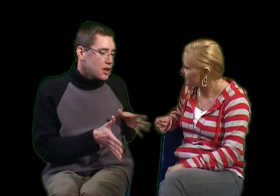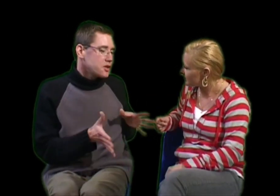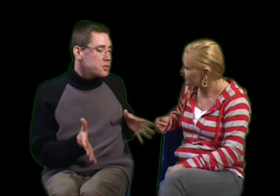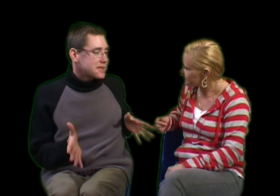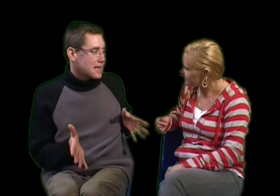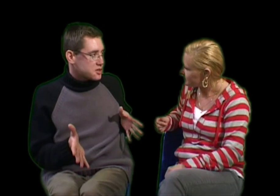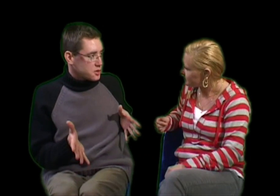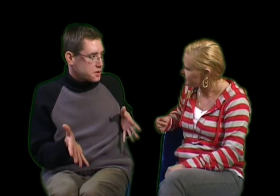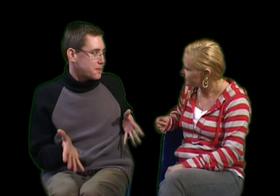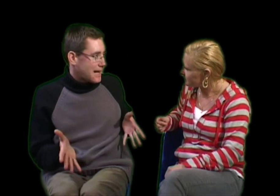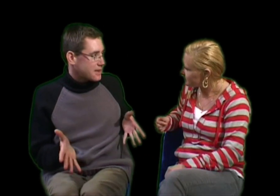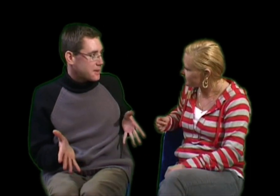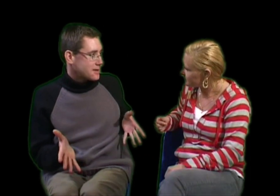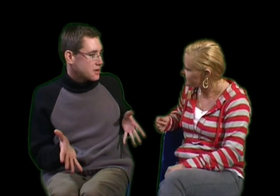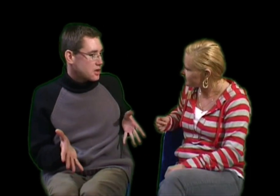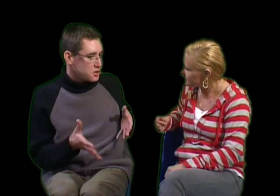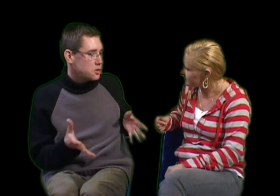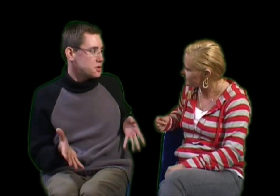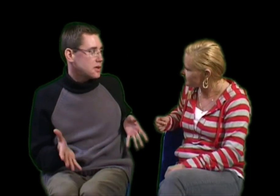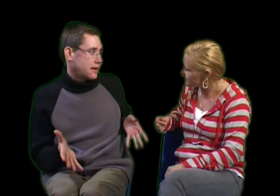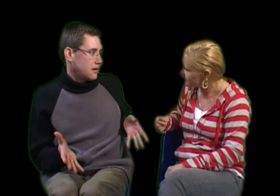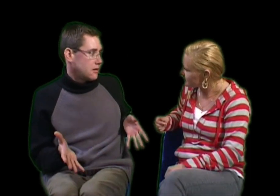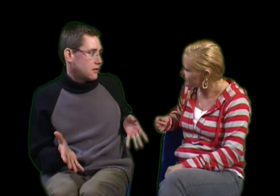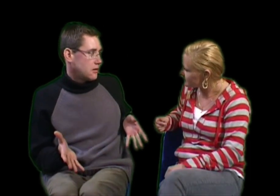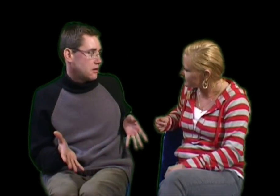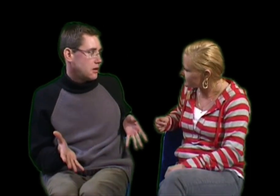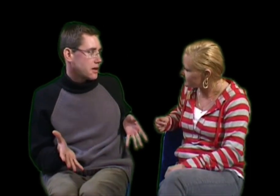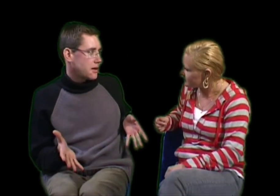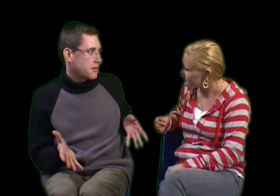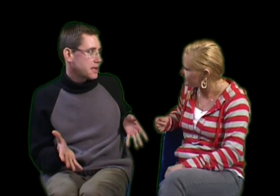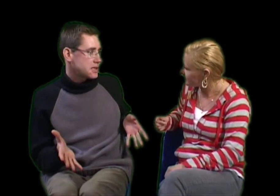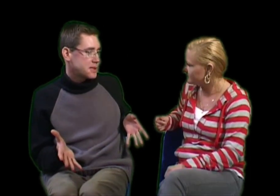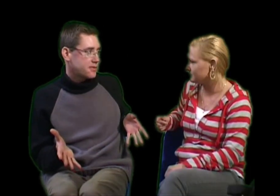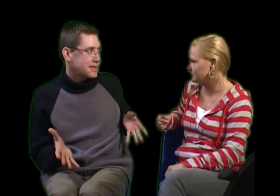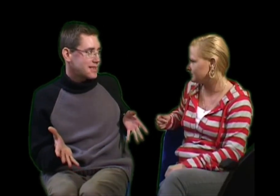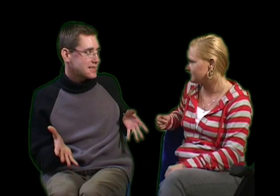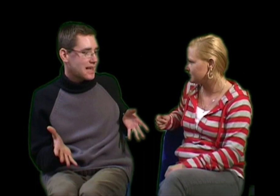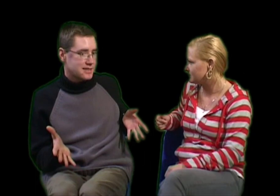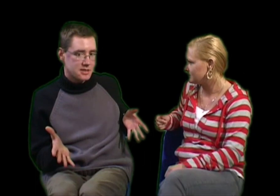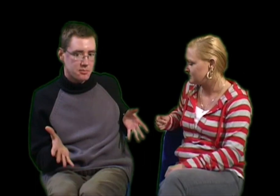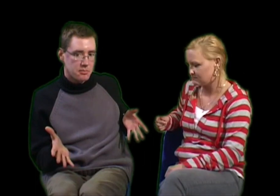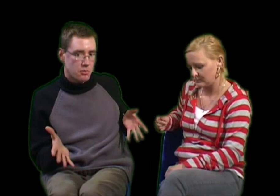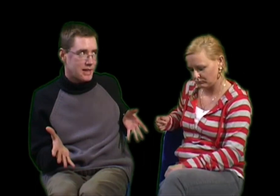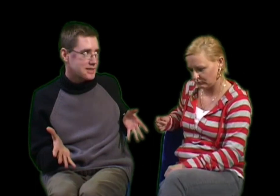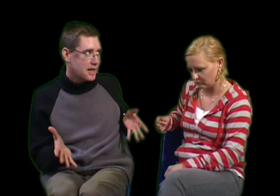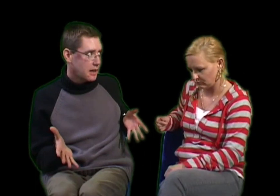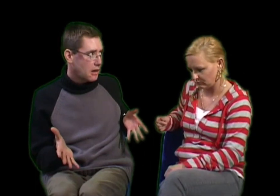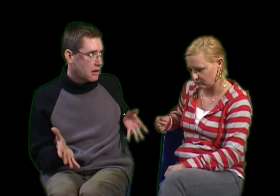not noticed that Sue has been acting a bit unusually? You know, and I'm thinking specifically since last Wednesday.